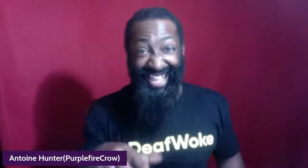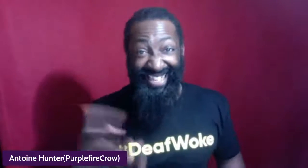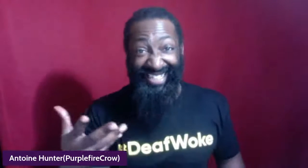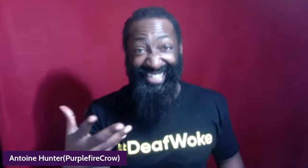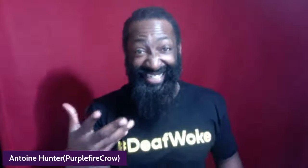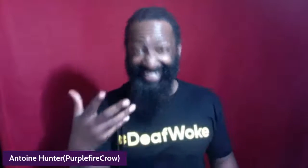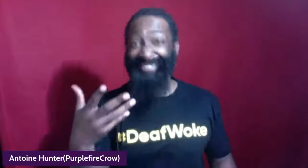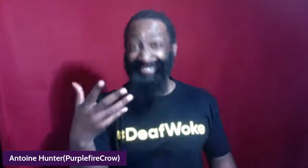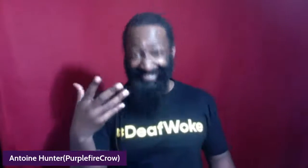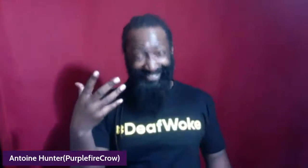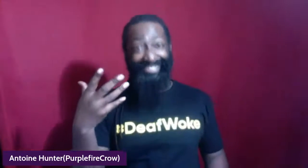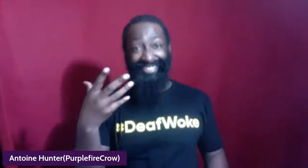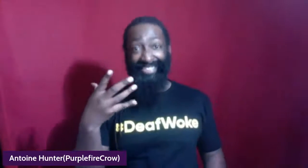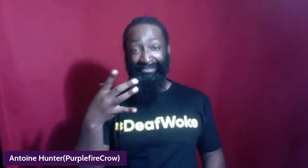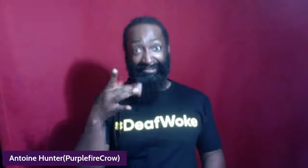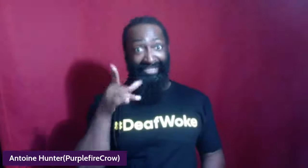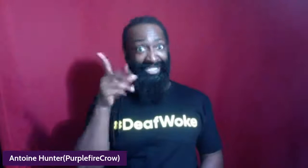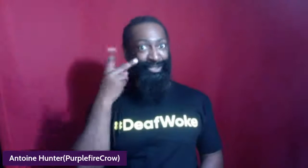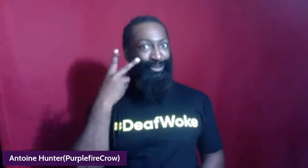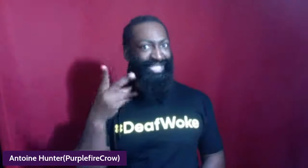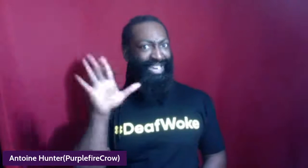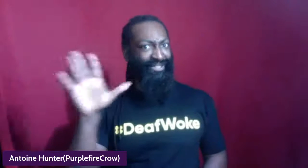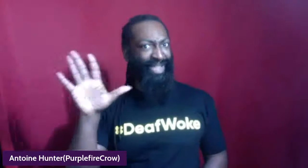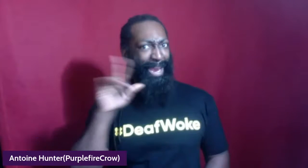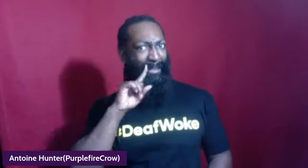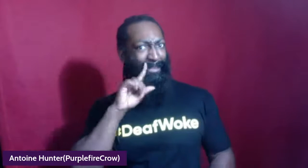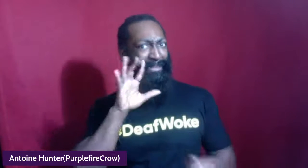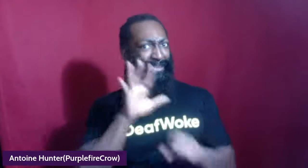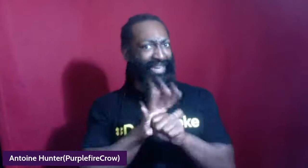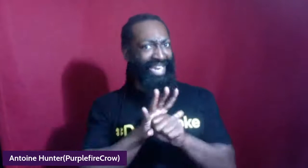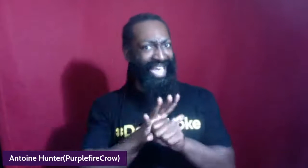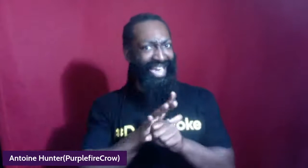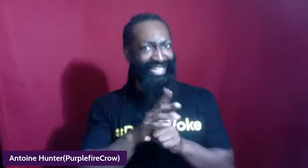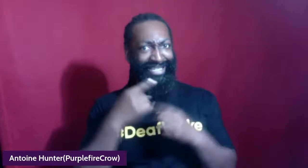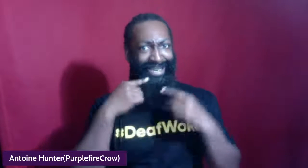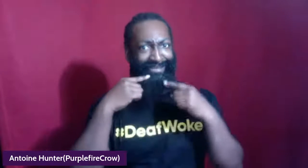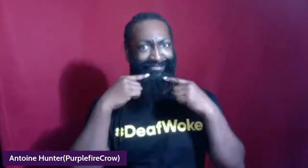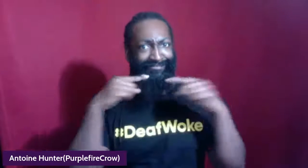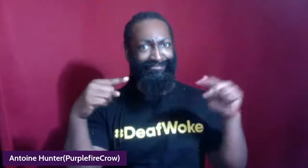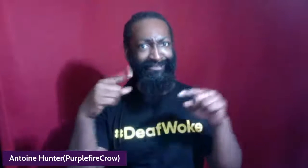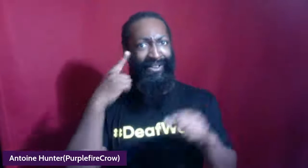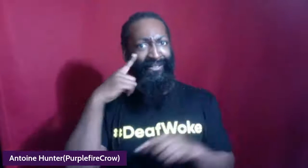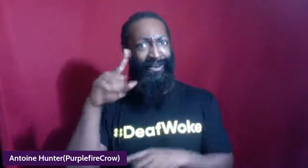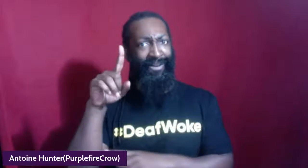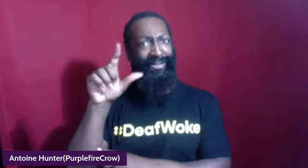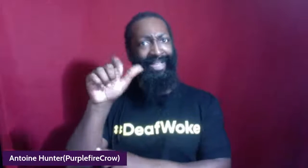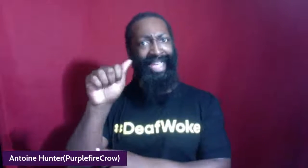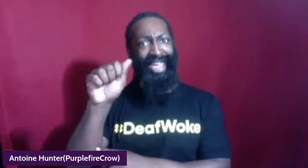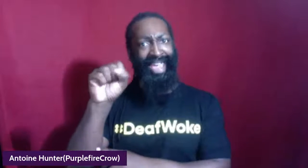See that? Did y'all see that? Did you see that? The inauguration.